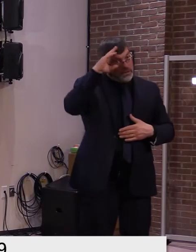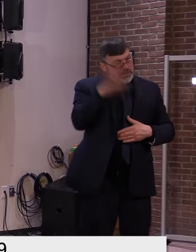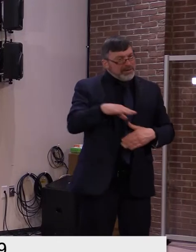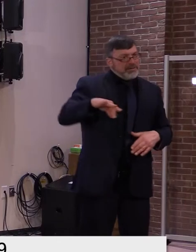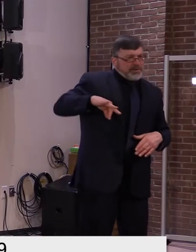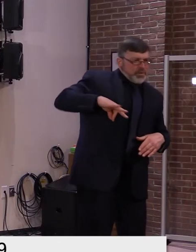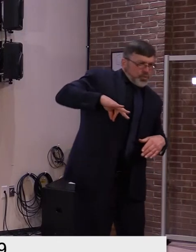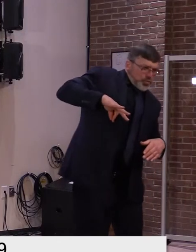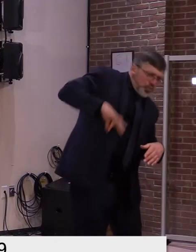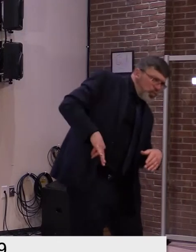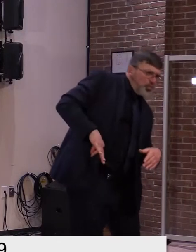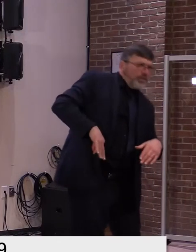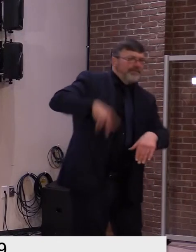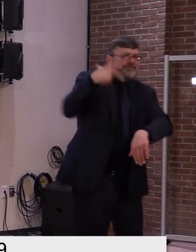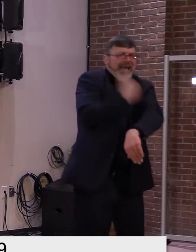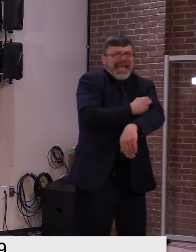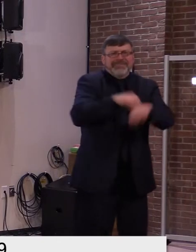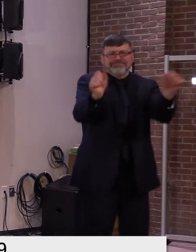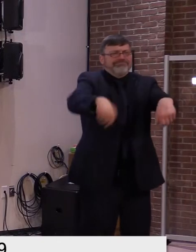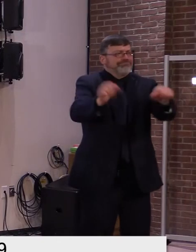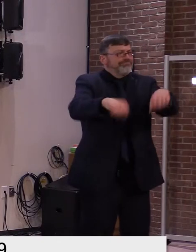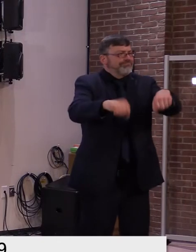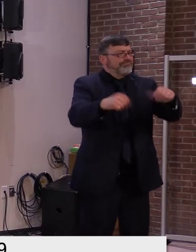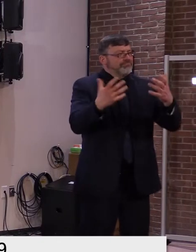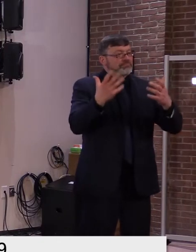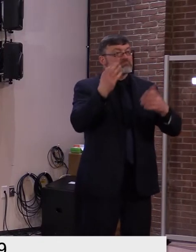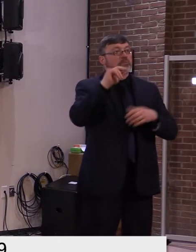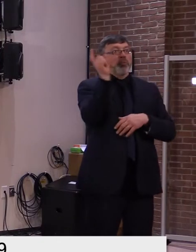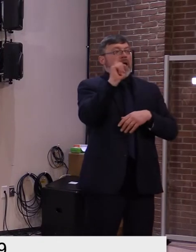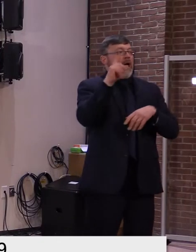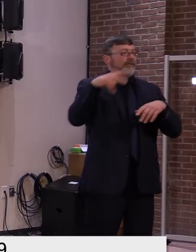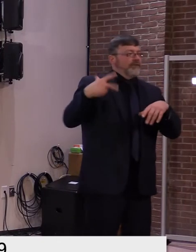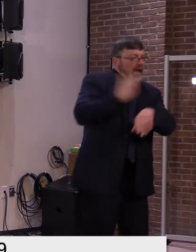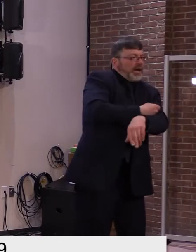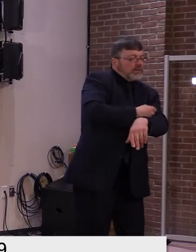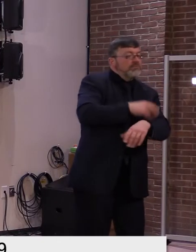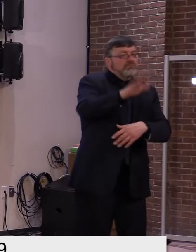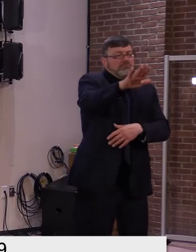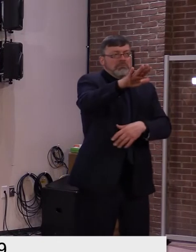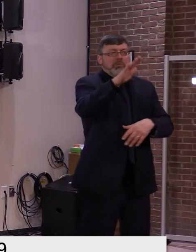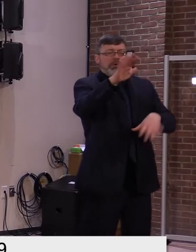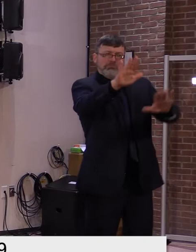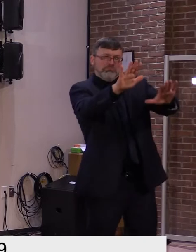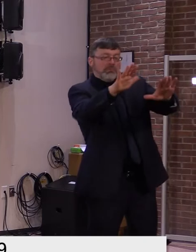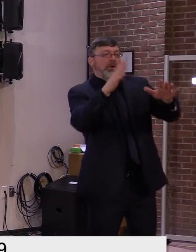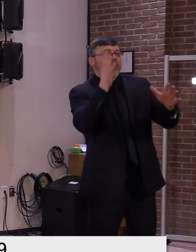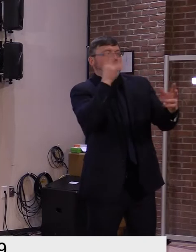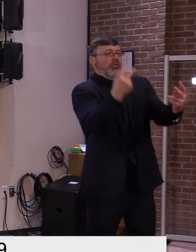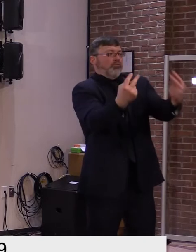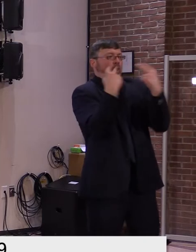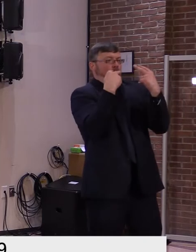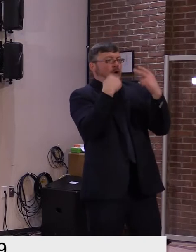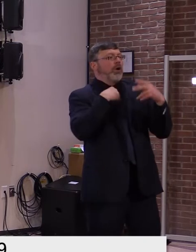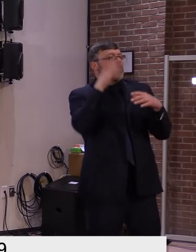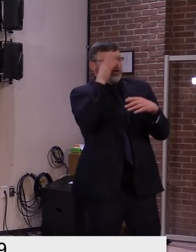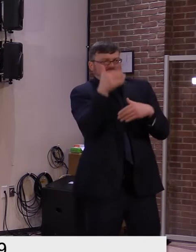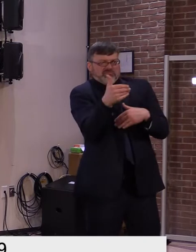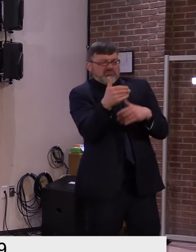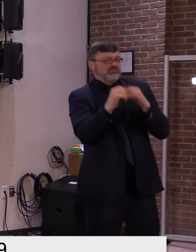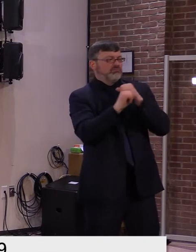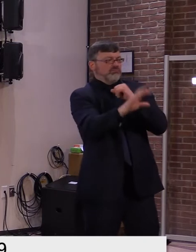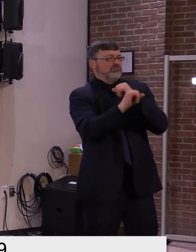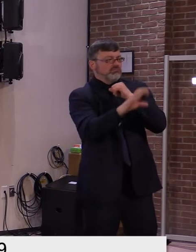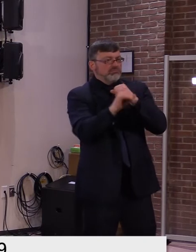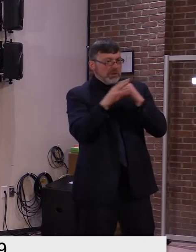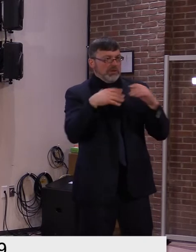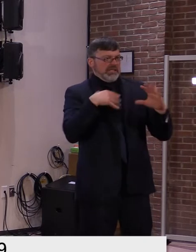think you'll see that roll out in the next few weeks in terms of making sure that that informational campaign is up and running at